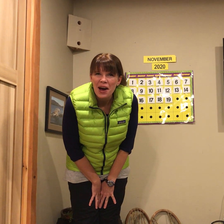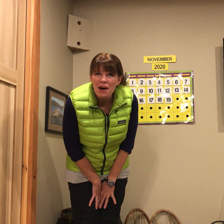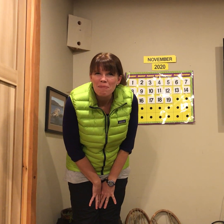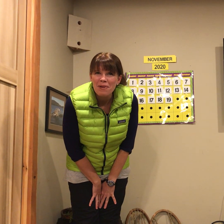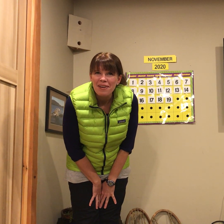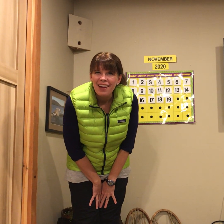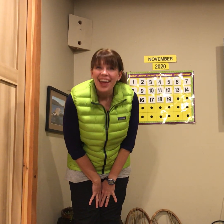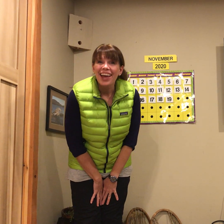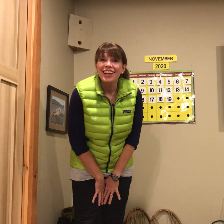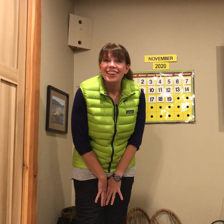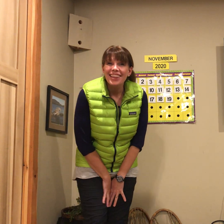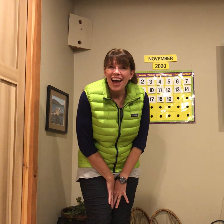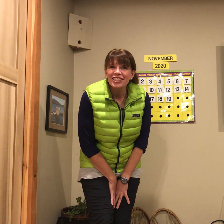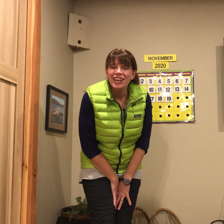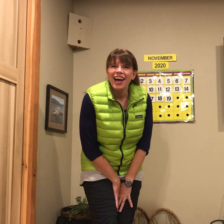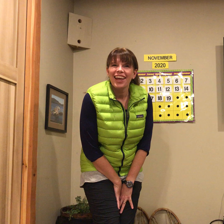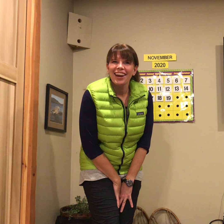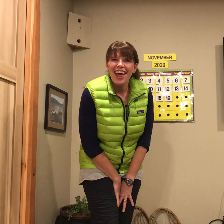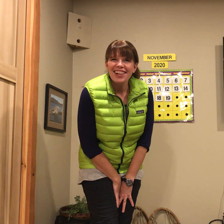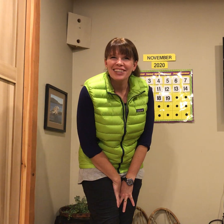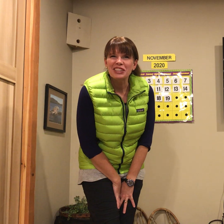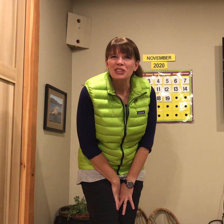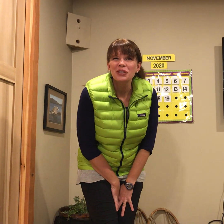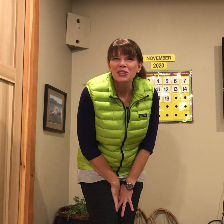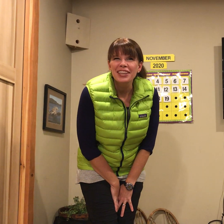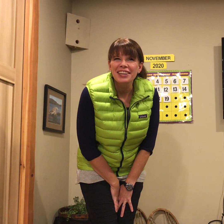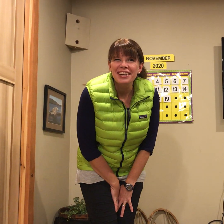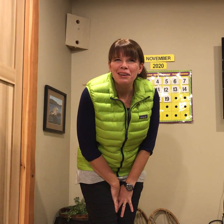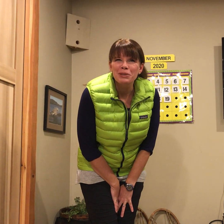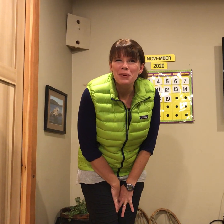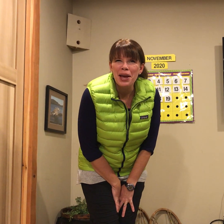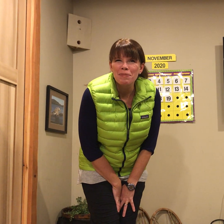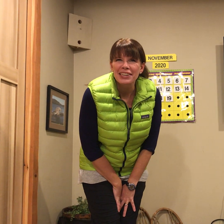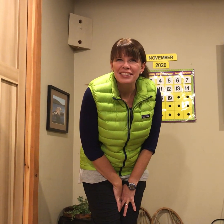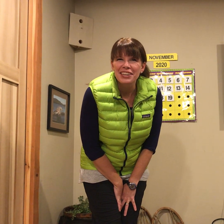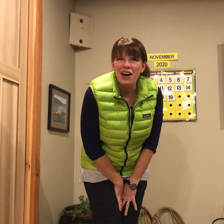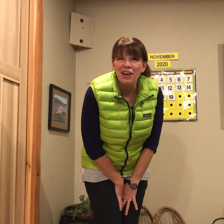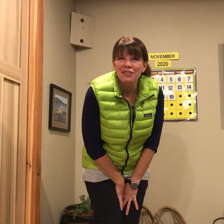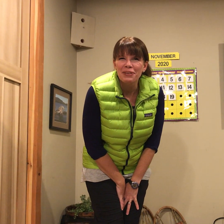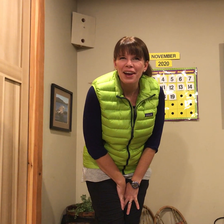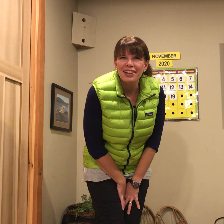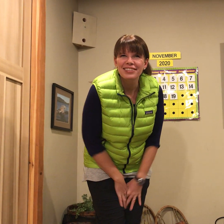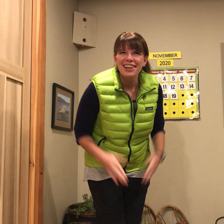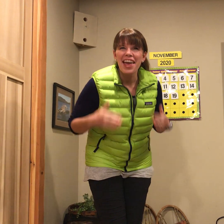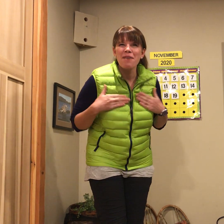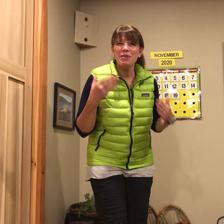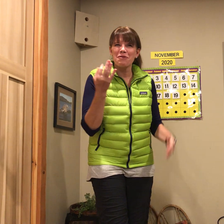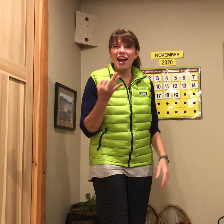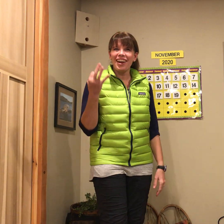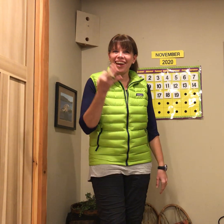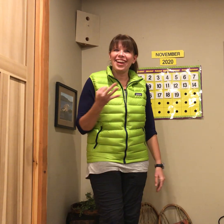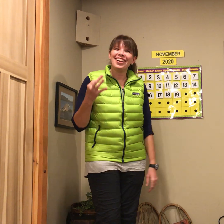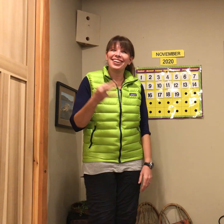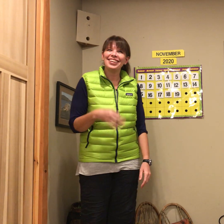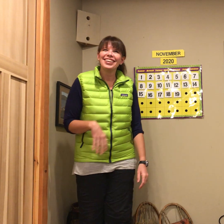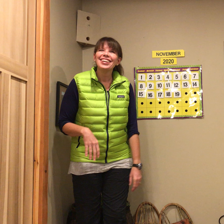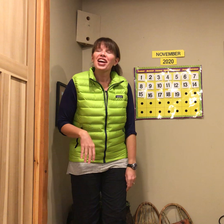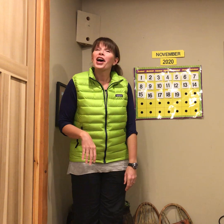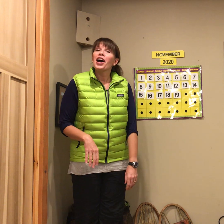Jacob and Elijah and Alex and Julian. I'm so happy to see all of you guys. Happy Friday.